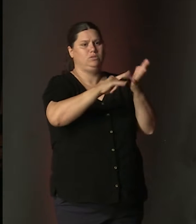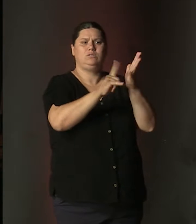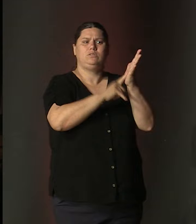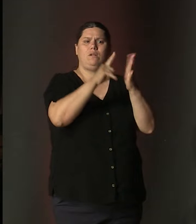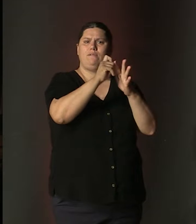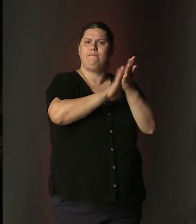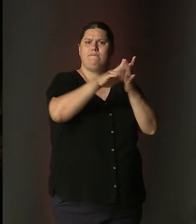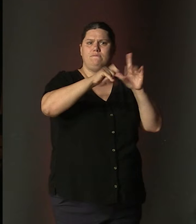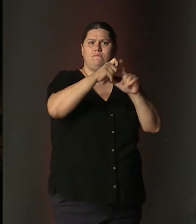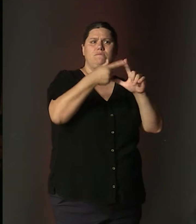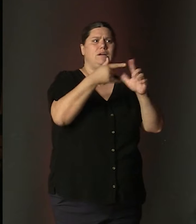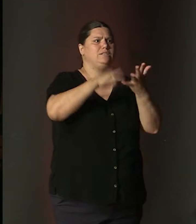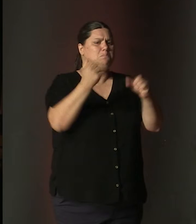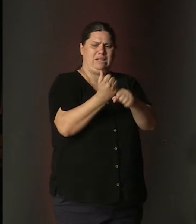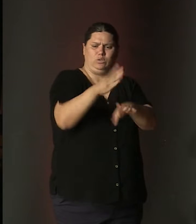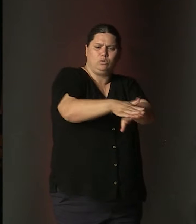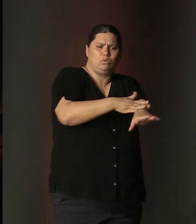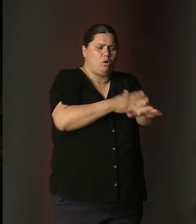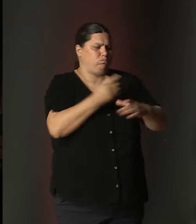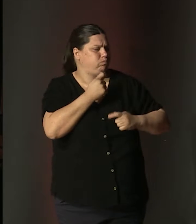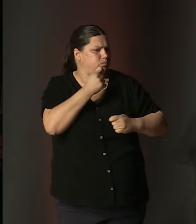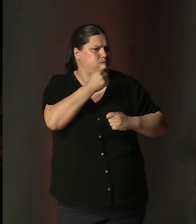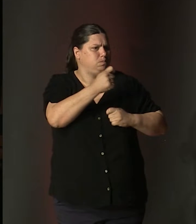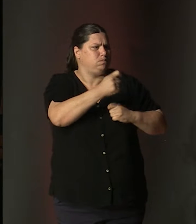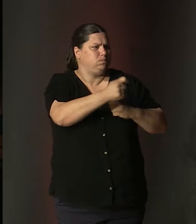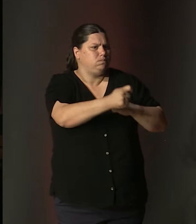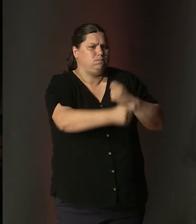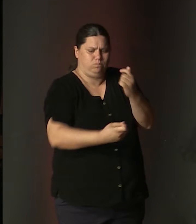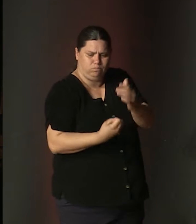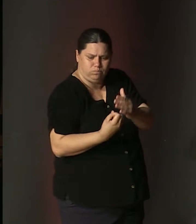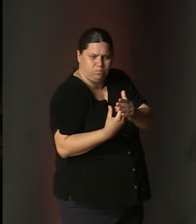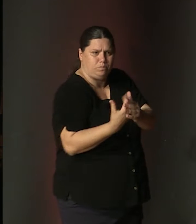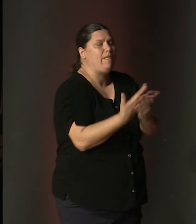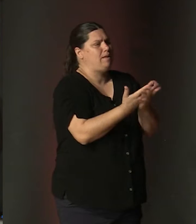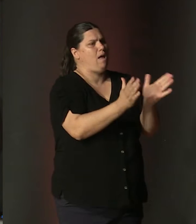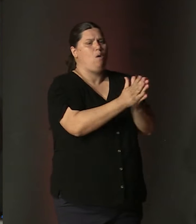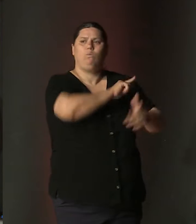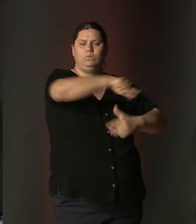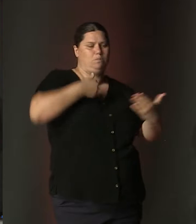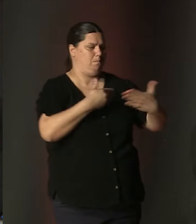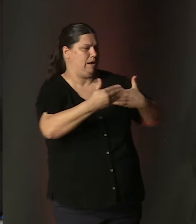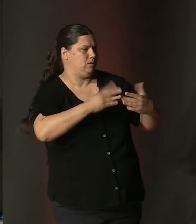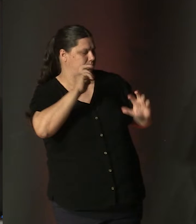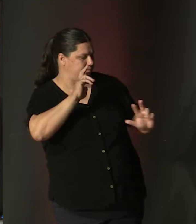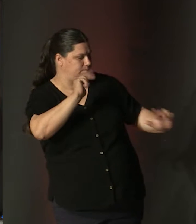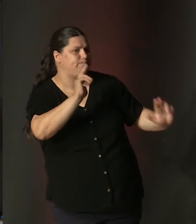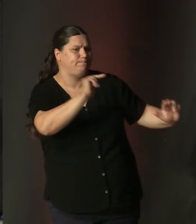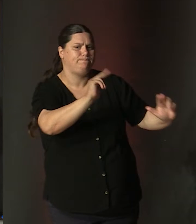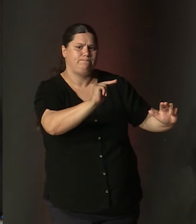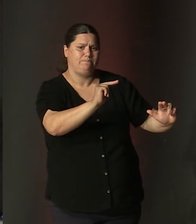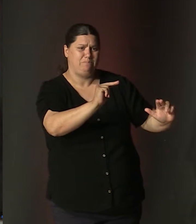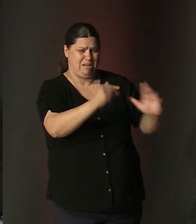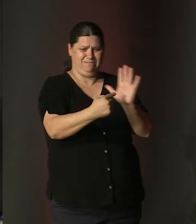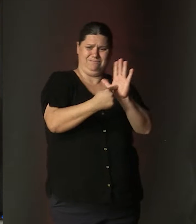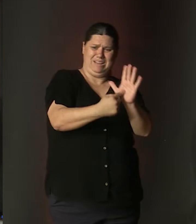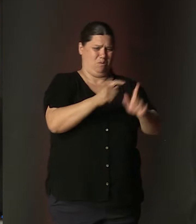slow geological processes, and that this does have some bearing on how we should manage those resources. But the argument that minerals